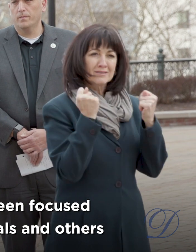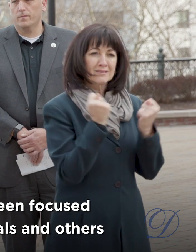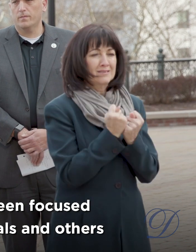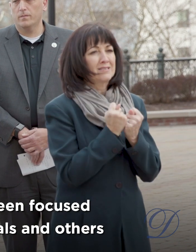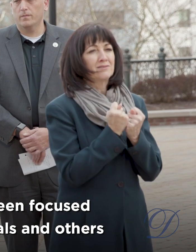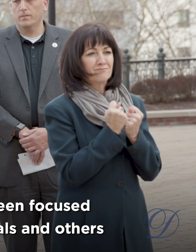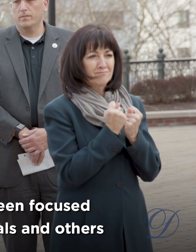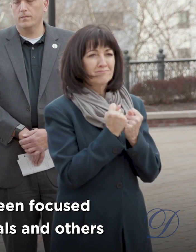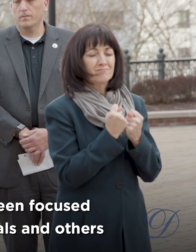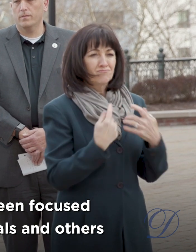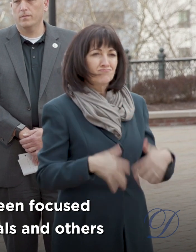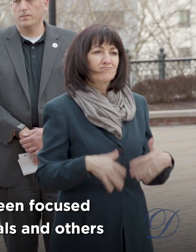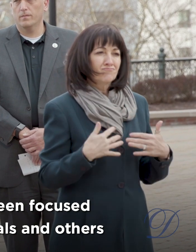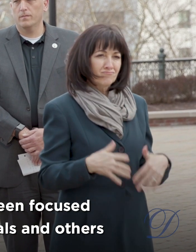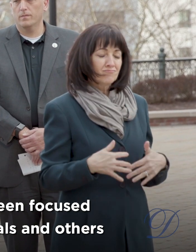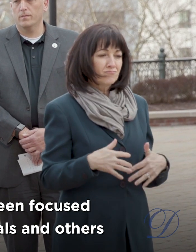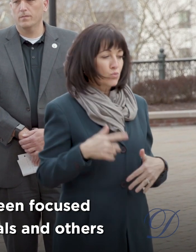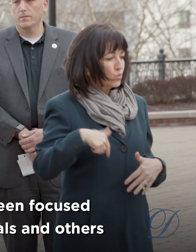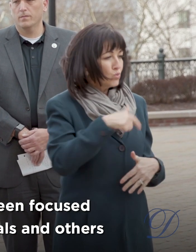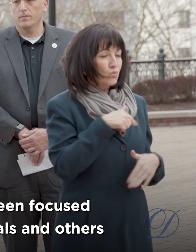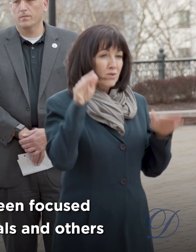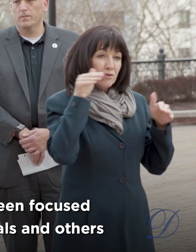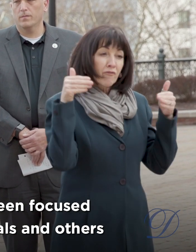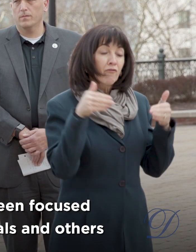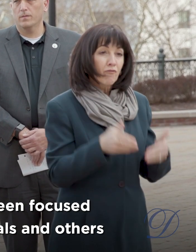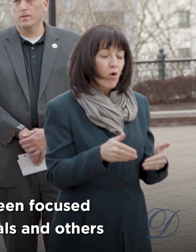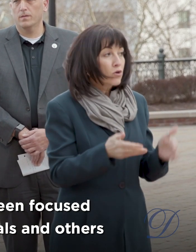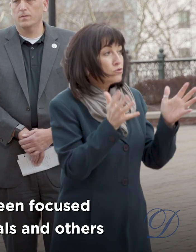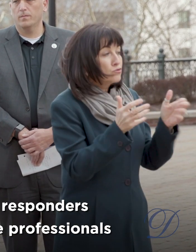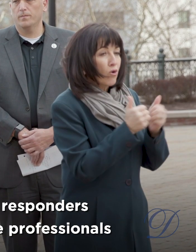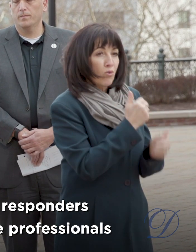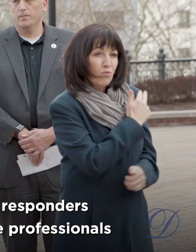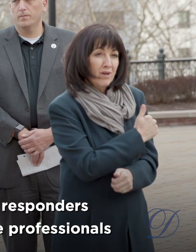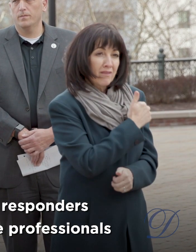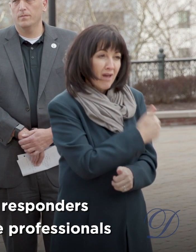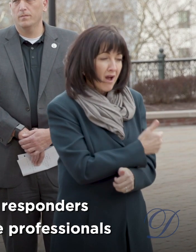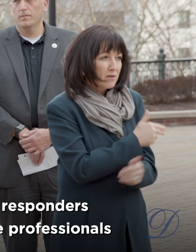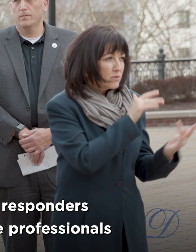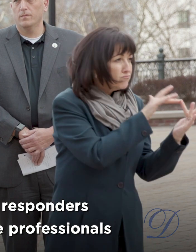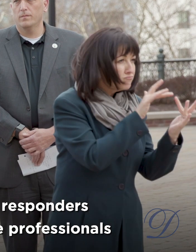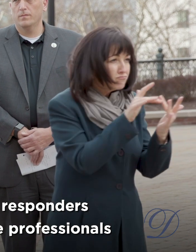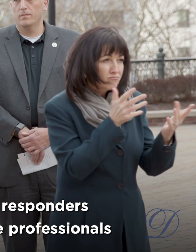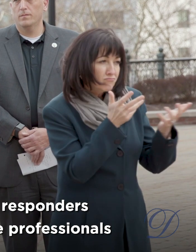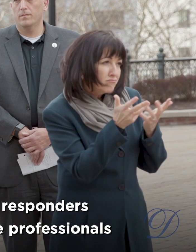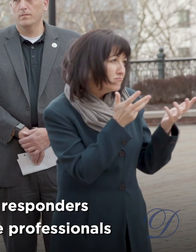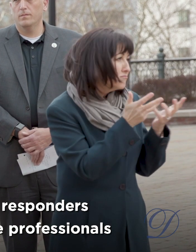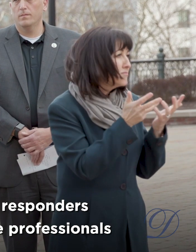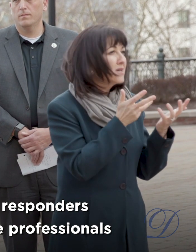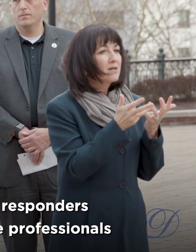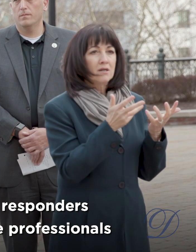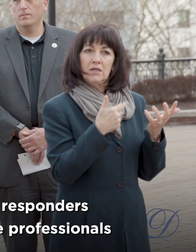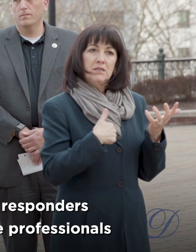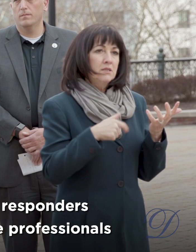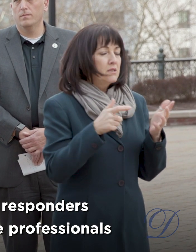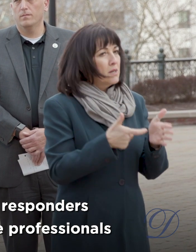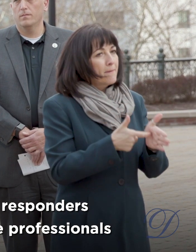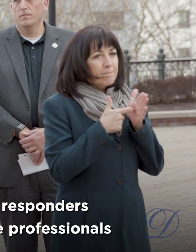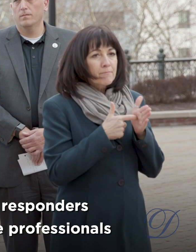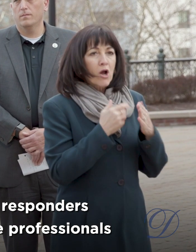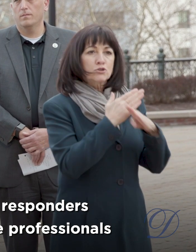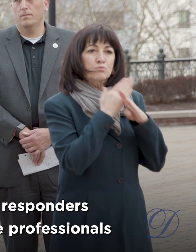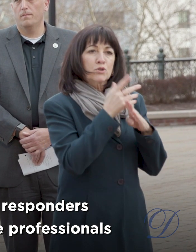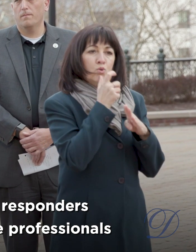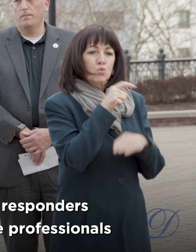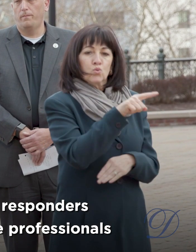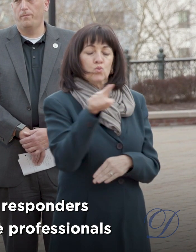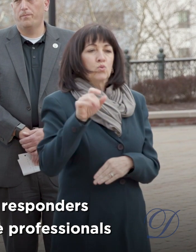of the things that we've been focused on as we've talked to the hospitals and others is the need to protect our first